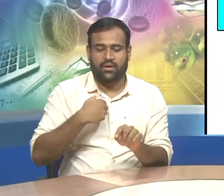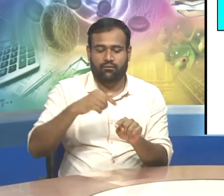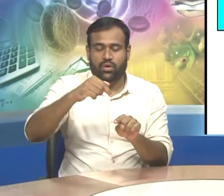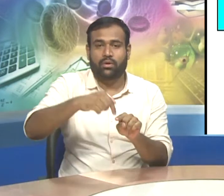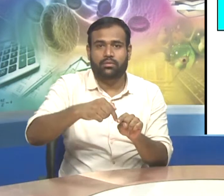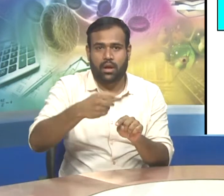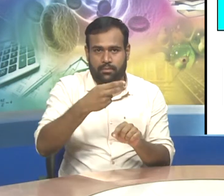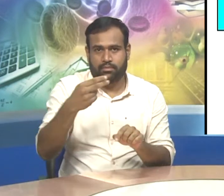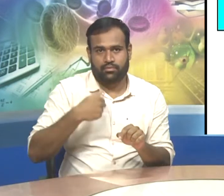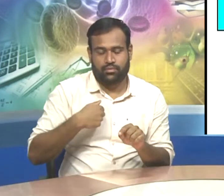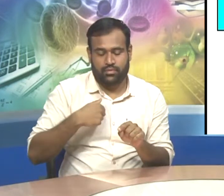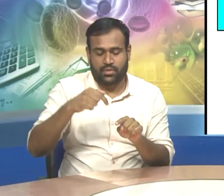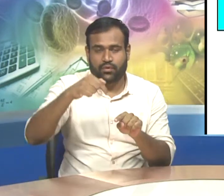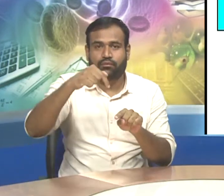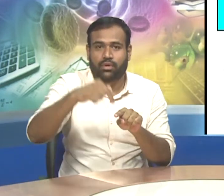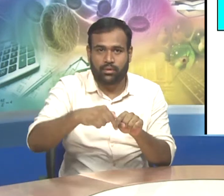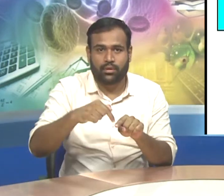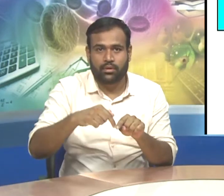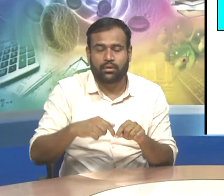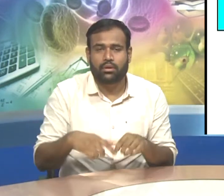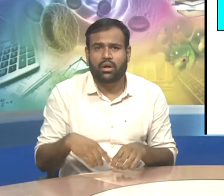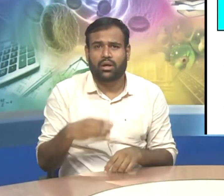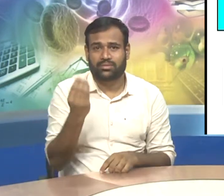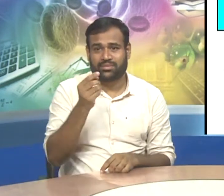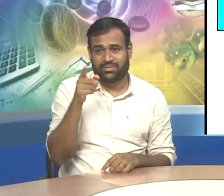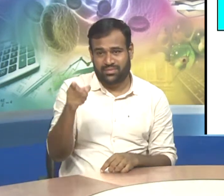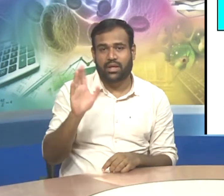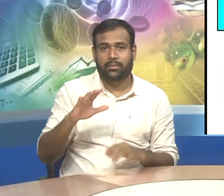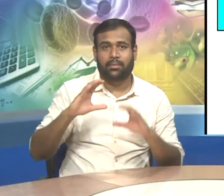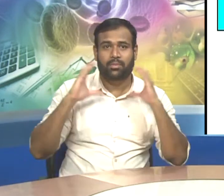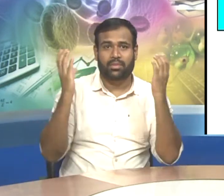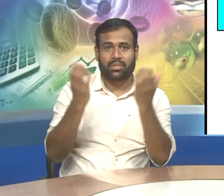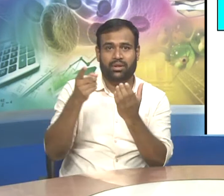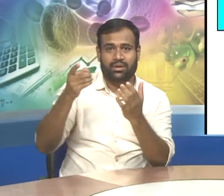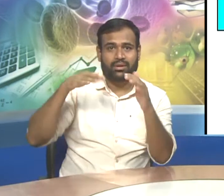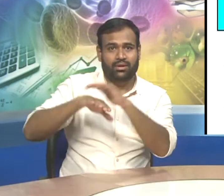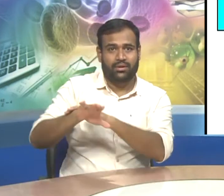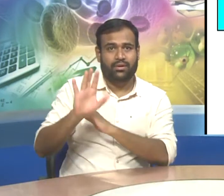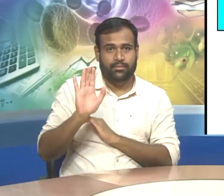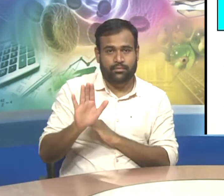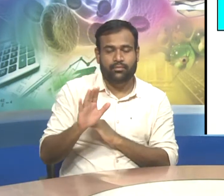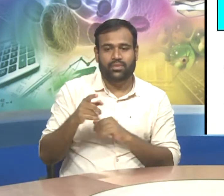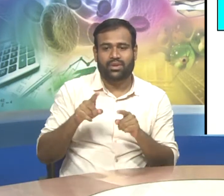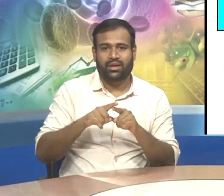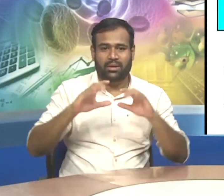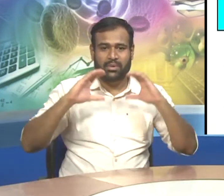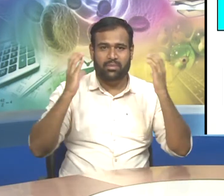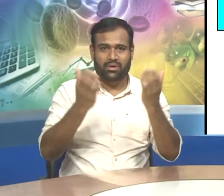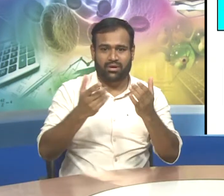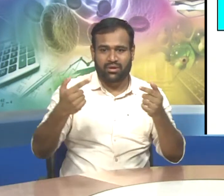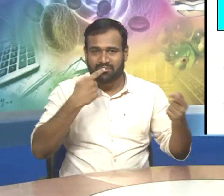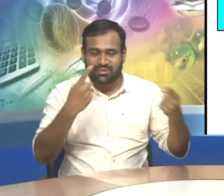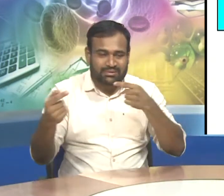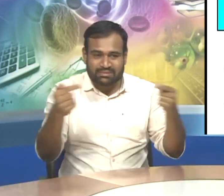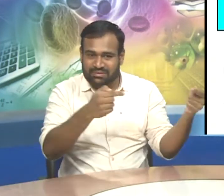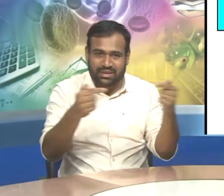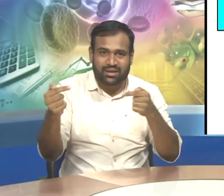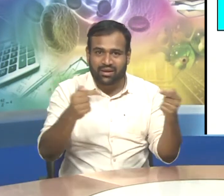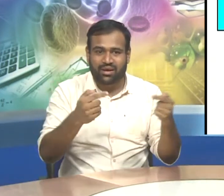This word is casting vote. It is an extra vote given by a chairperson to decide an issue when the votes